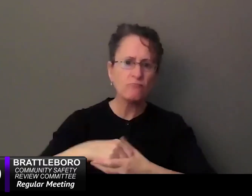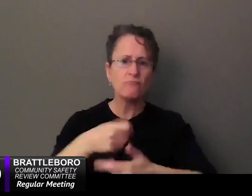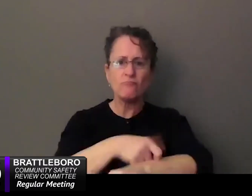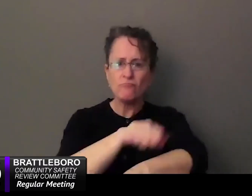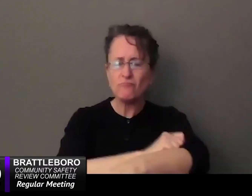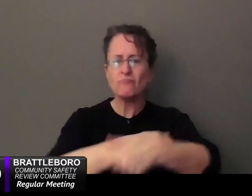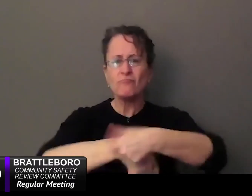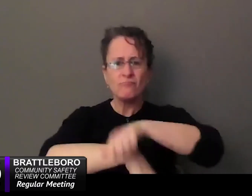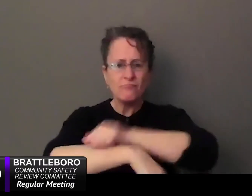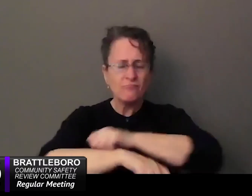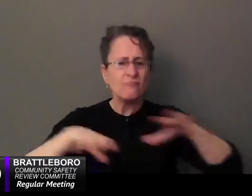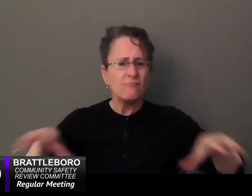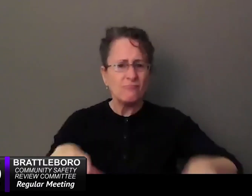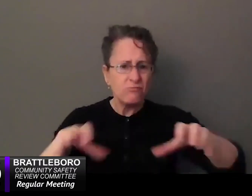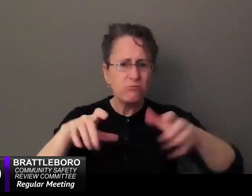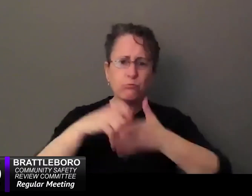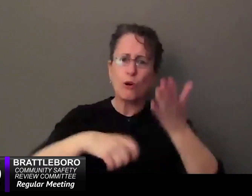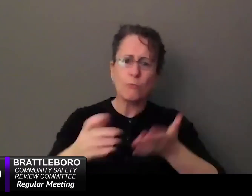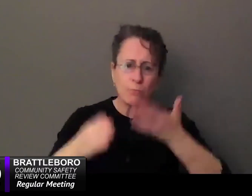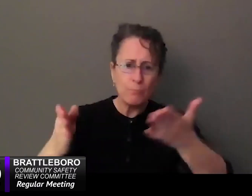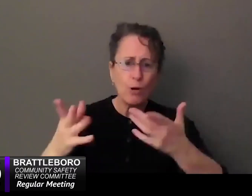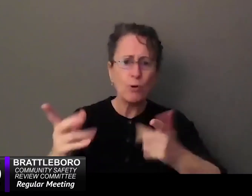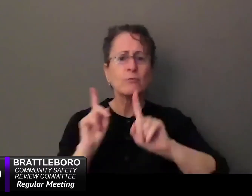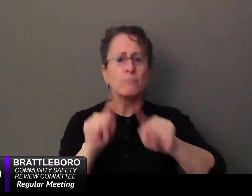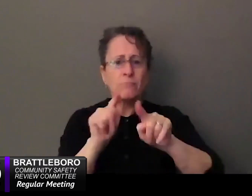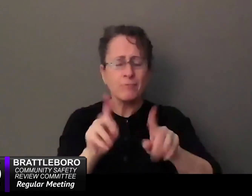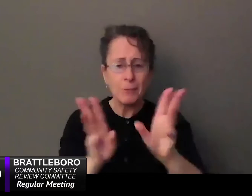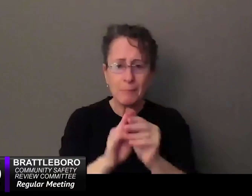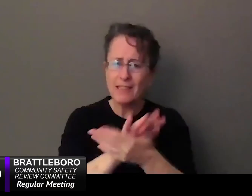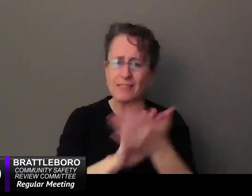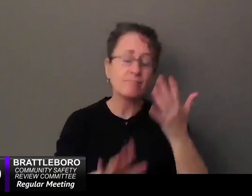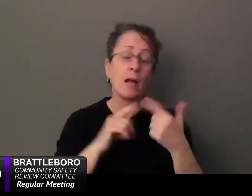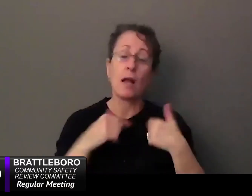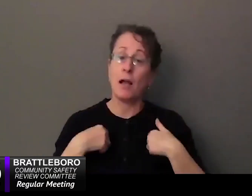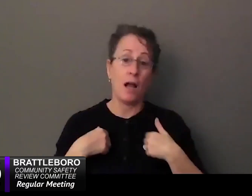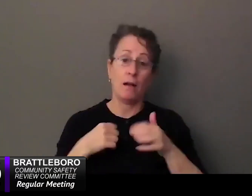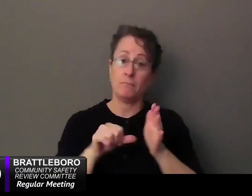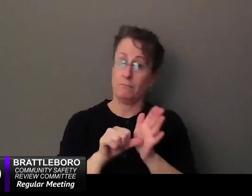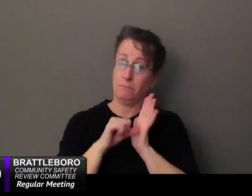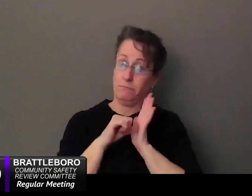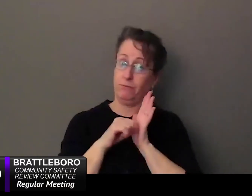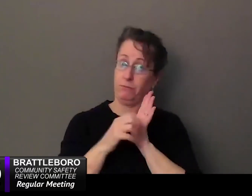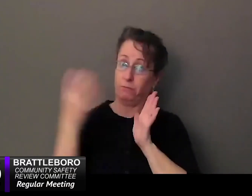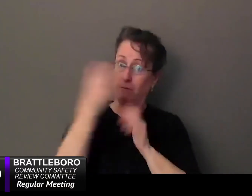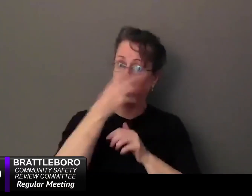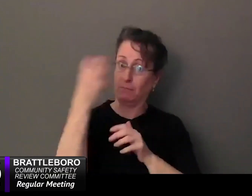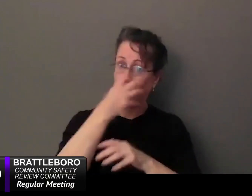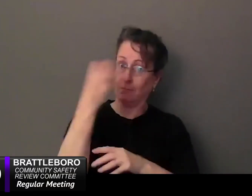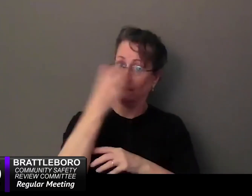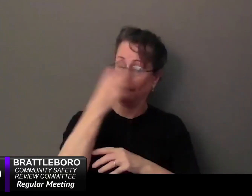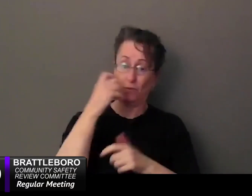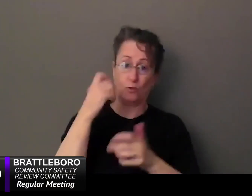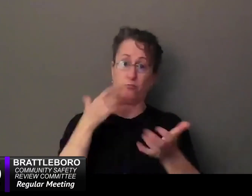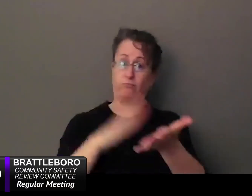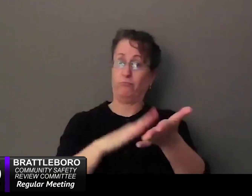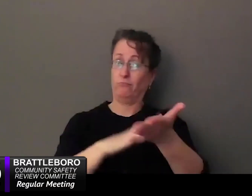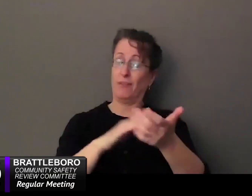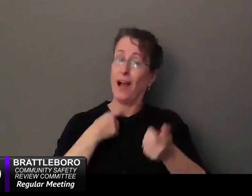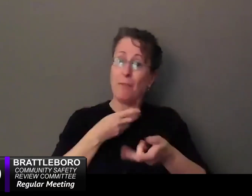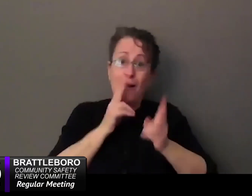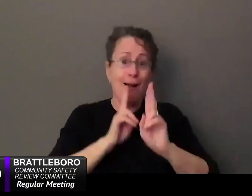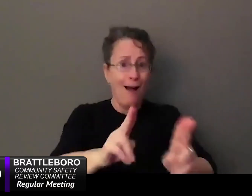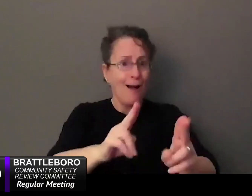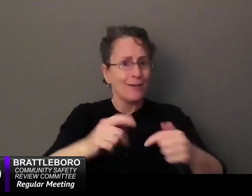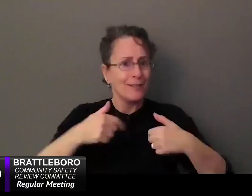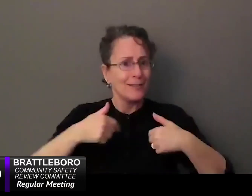dedicated to what we're all doing here for everyone. So I really wanted to say that. I'm honored to be here and so